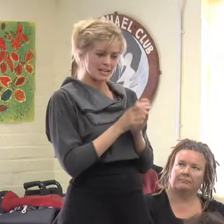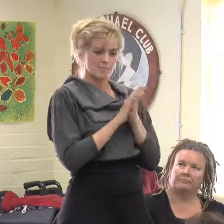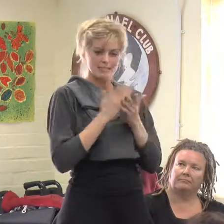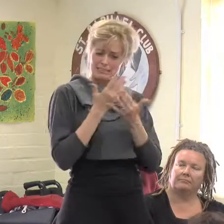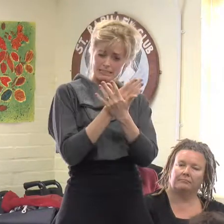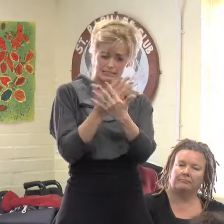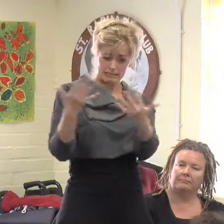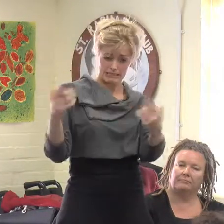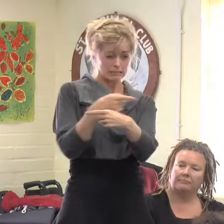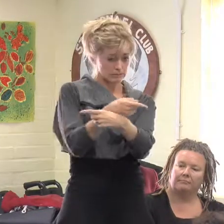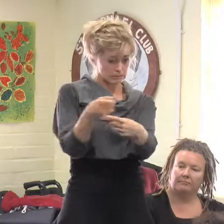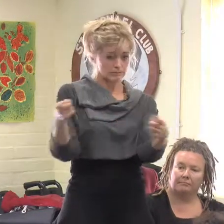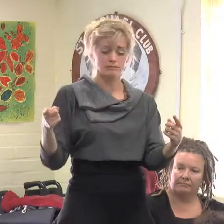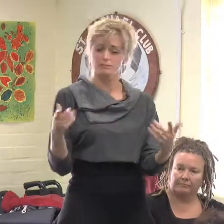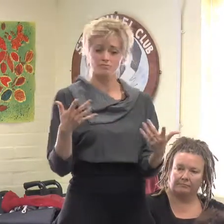people